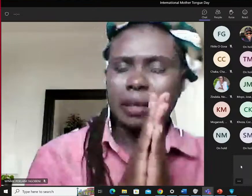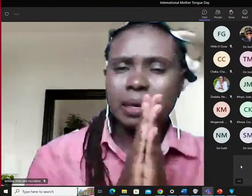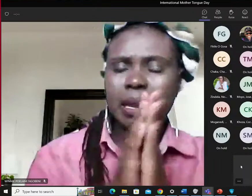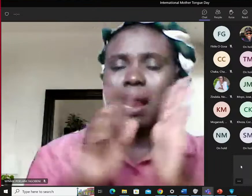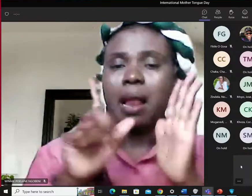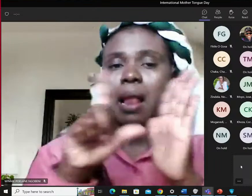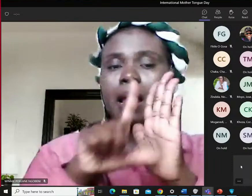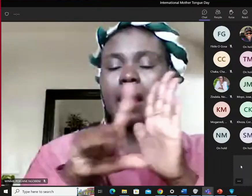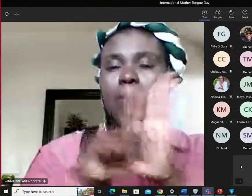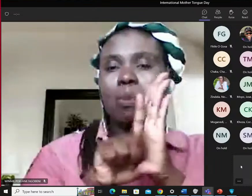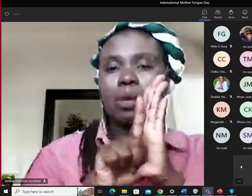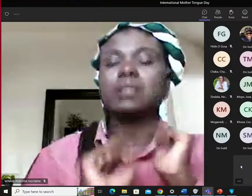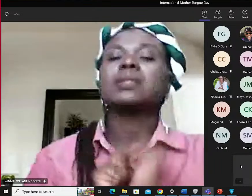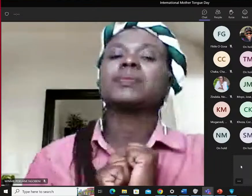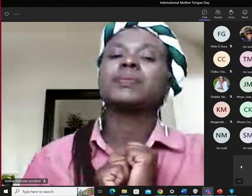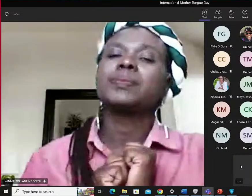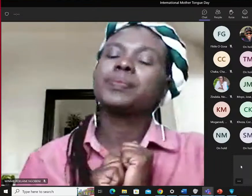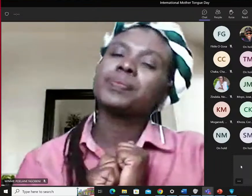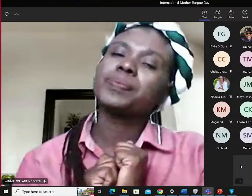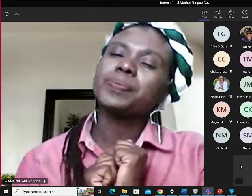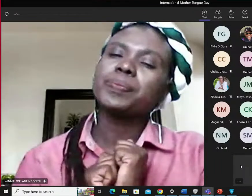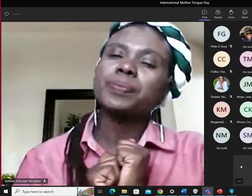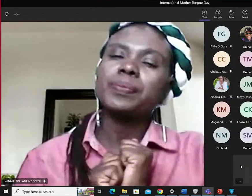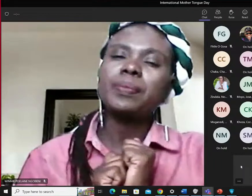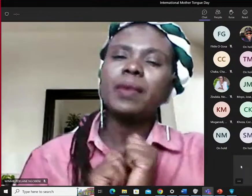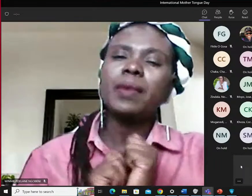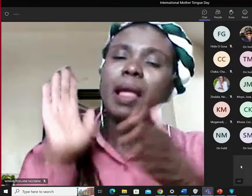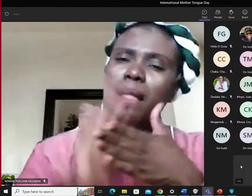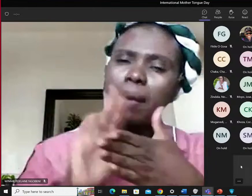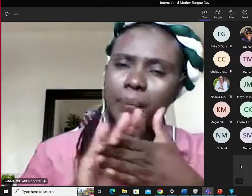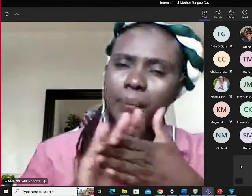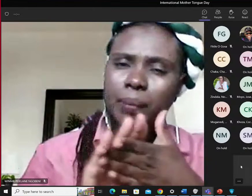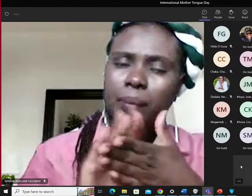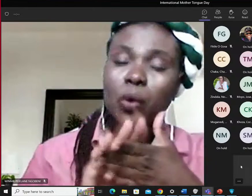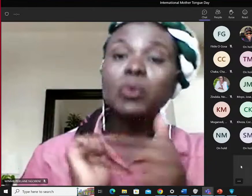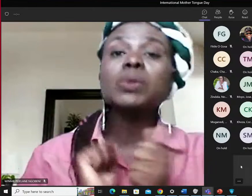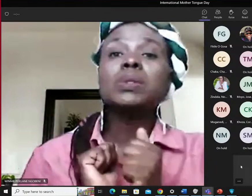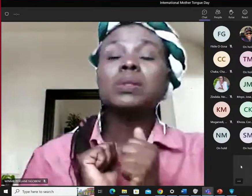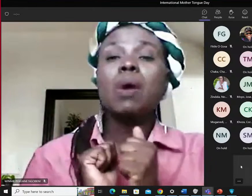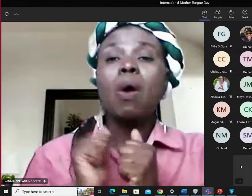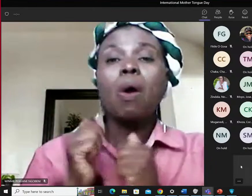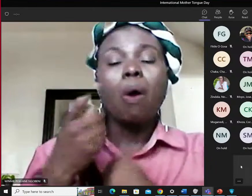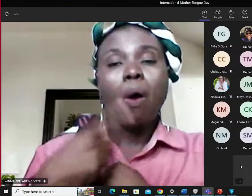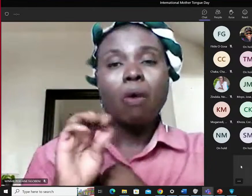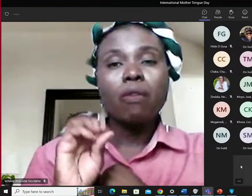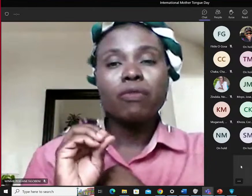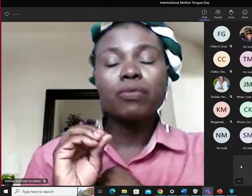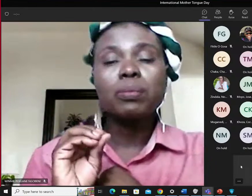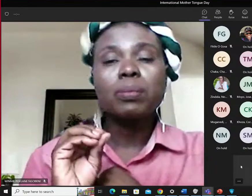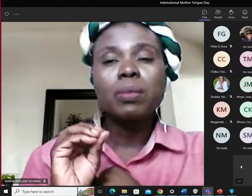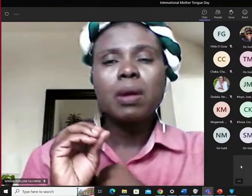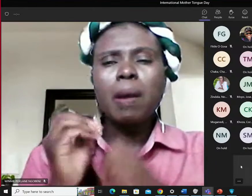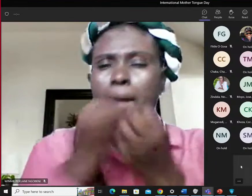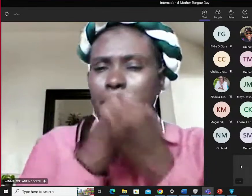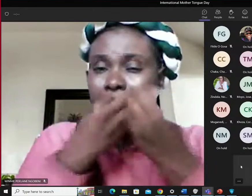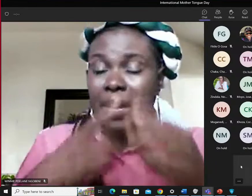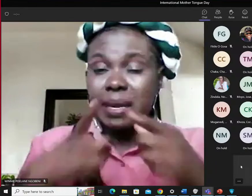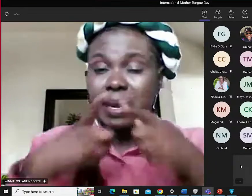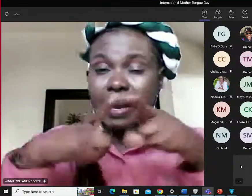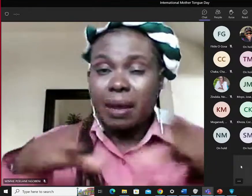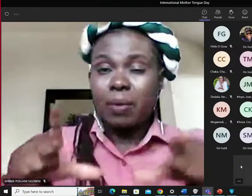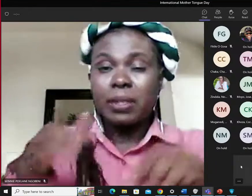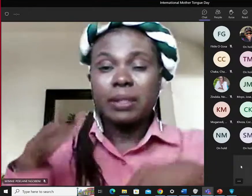For instance, the purpose of multilingual glossaries is to help students to understand